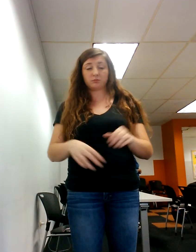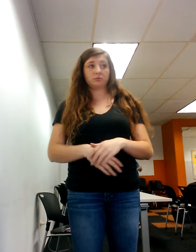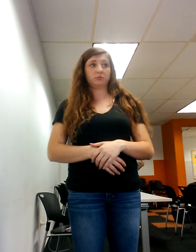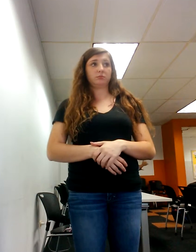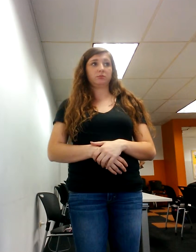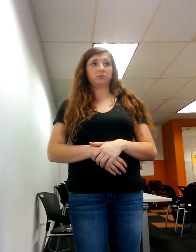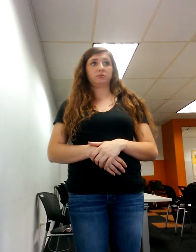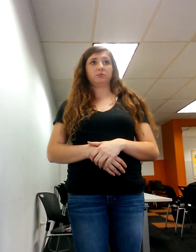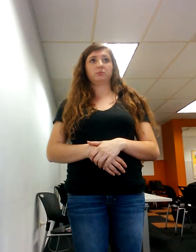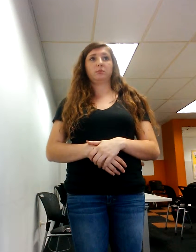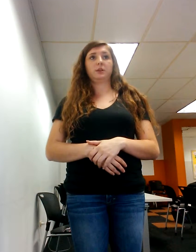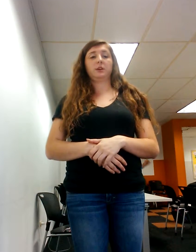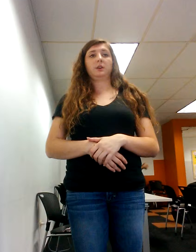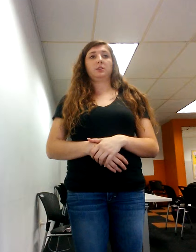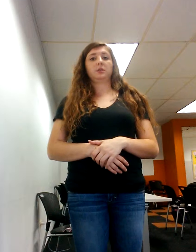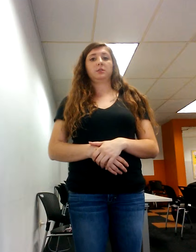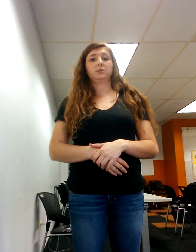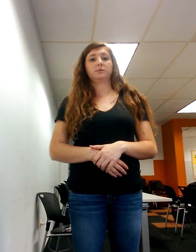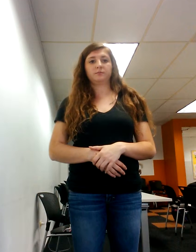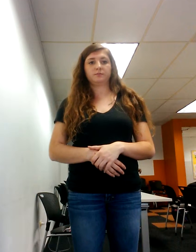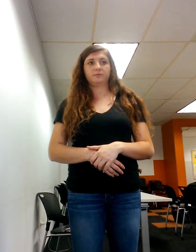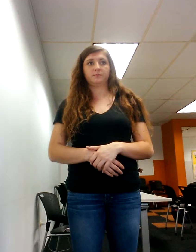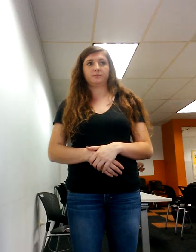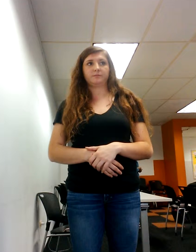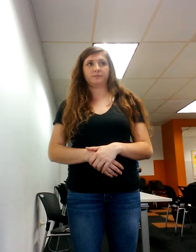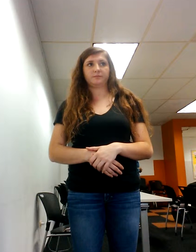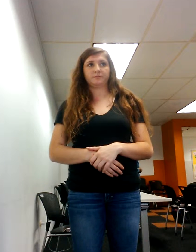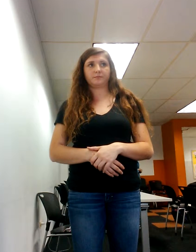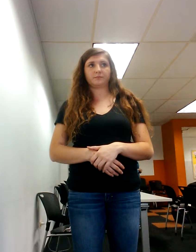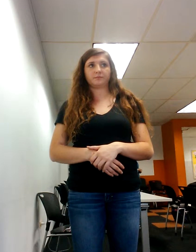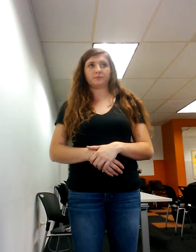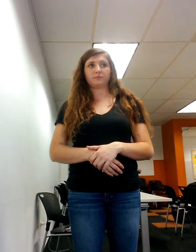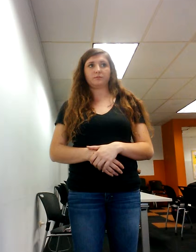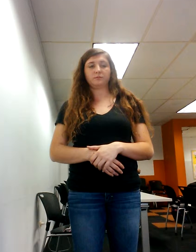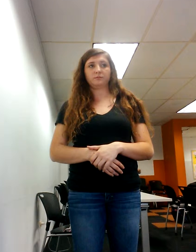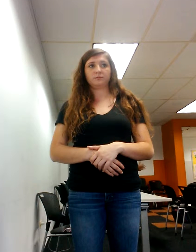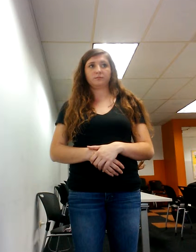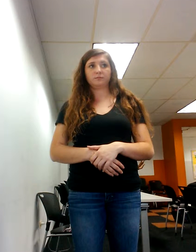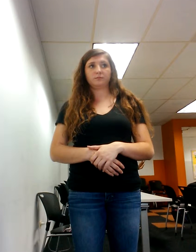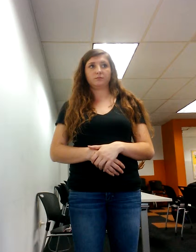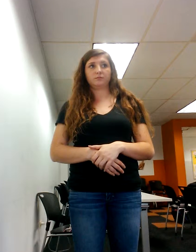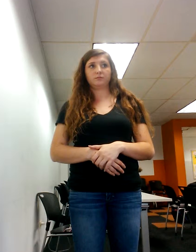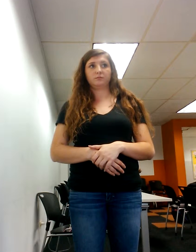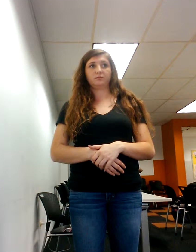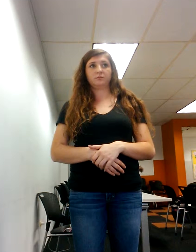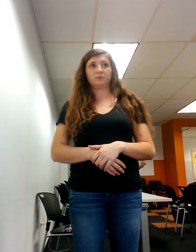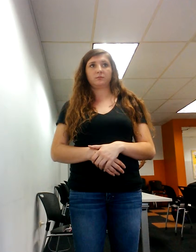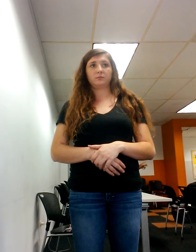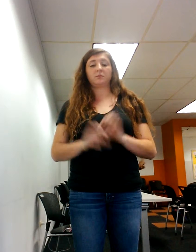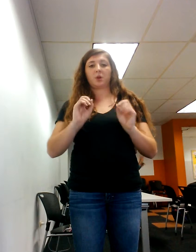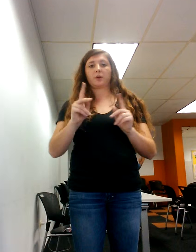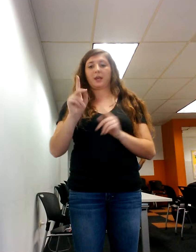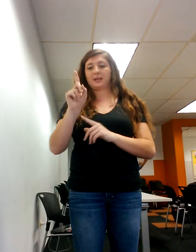All right, so using discourse mapping, we are able to create cohesion in